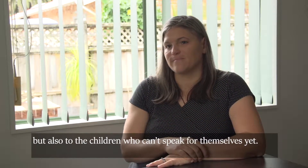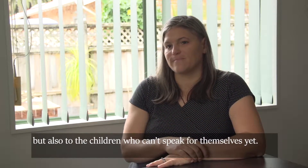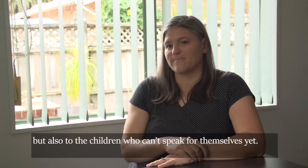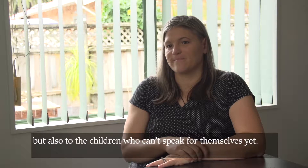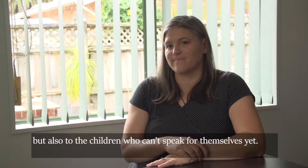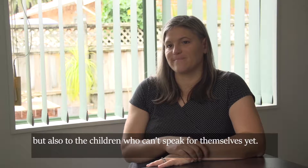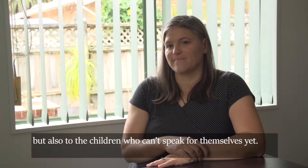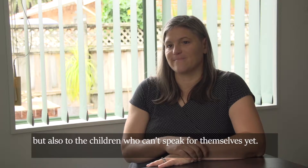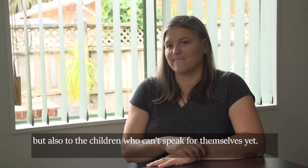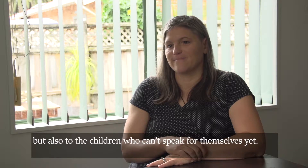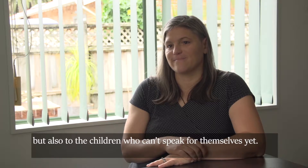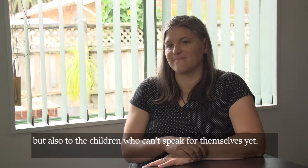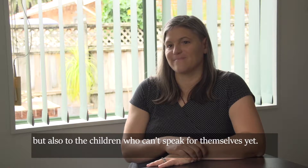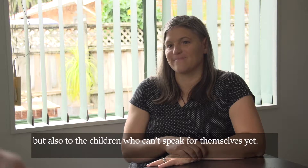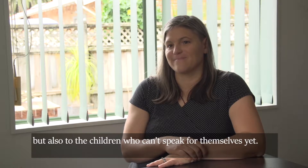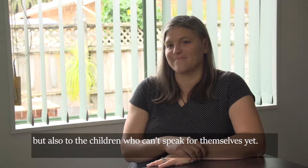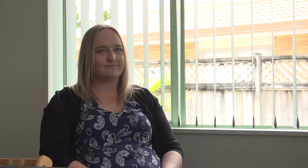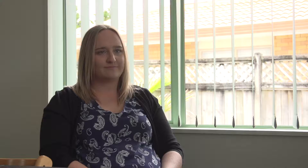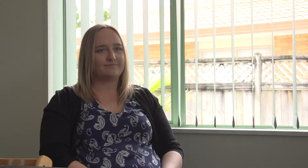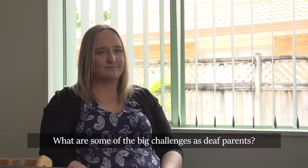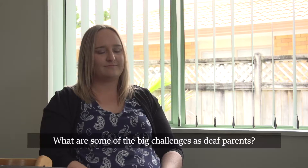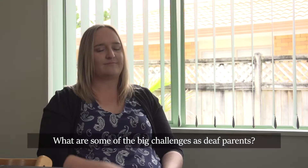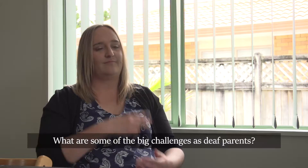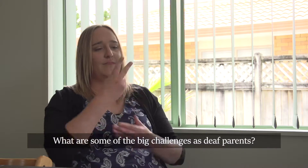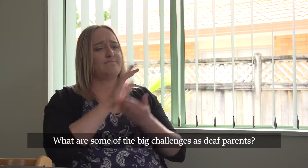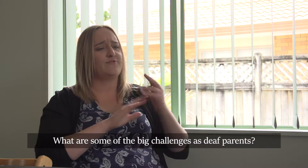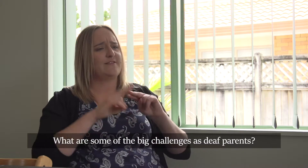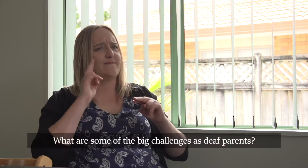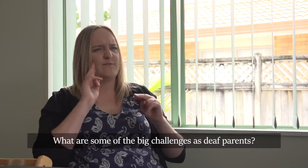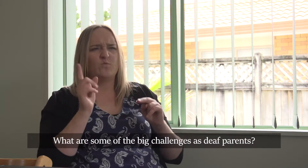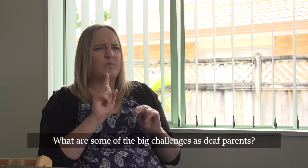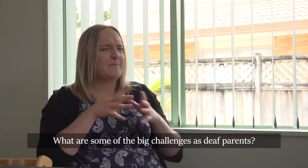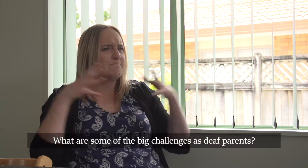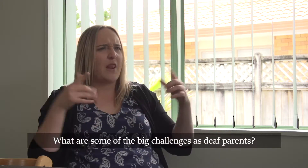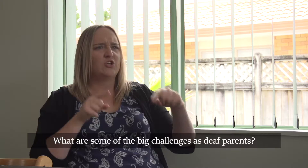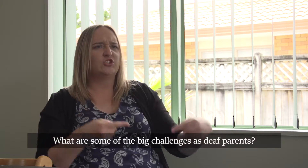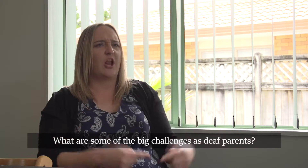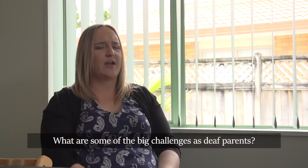can't speak for themselves yet. What are some of the big challenges as deaf parents?